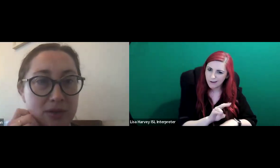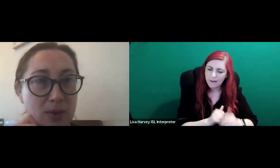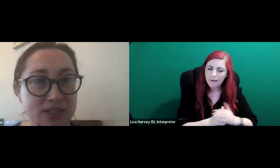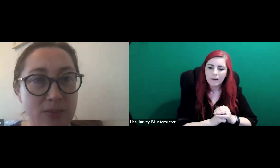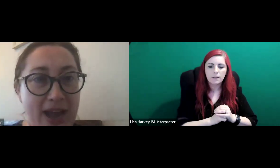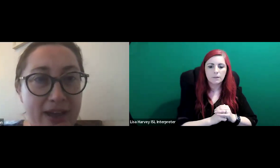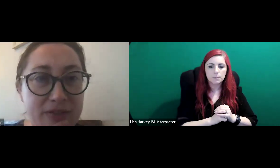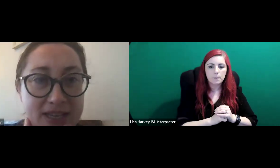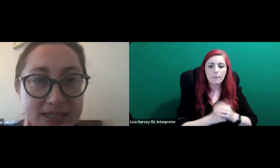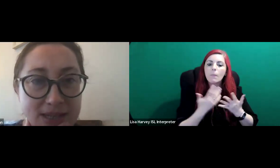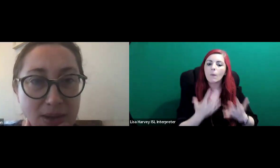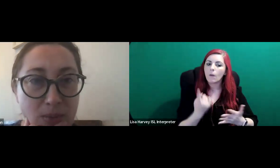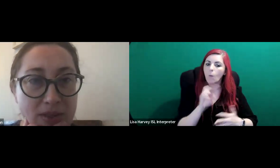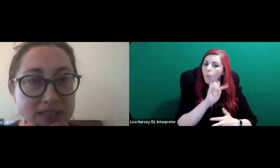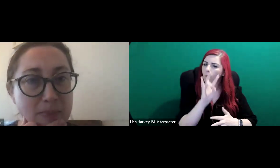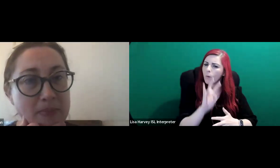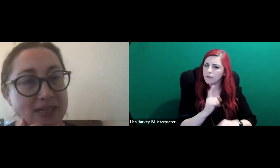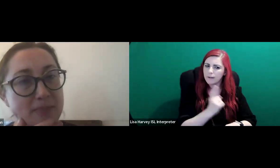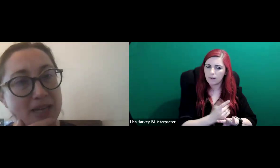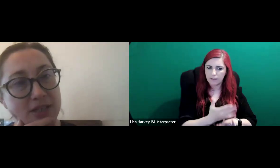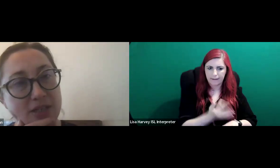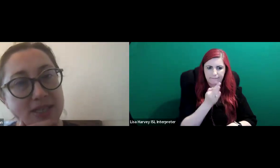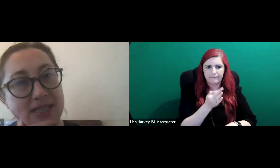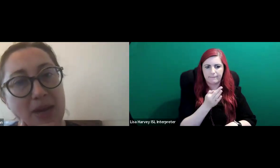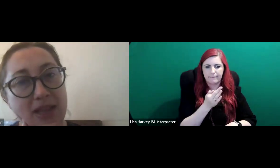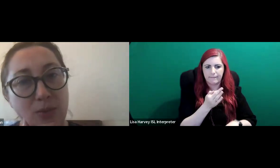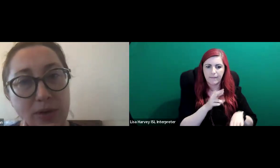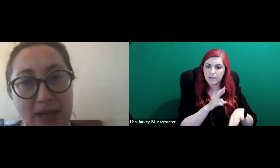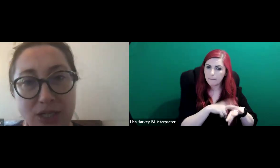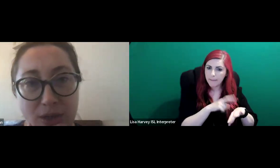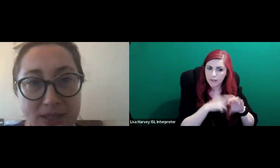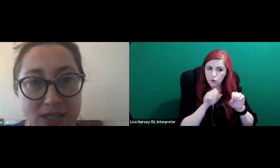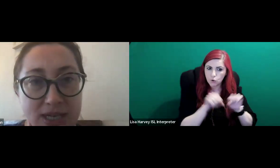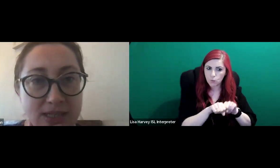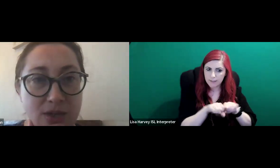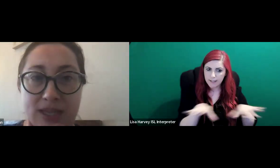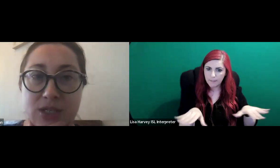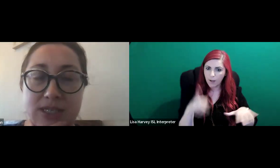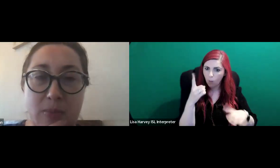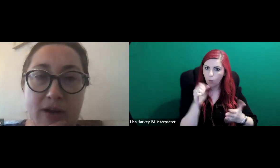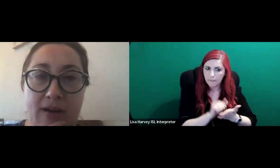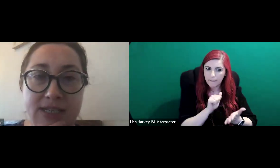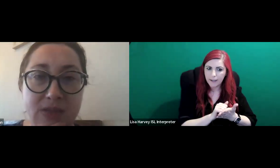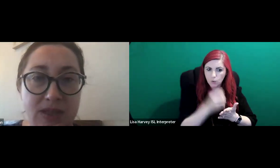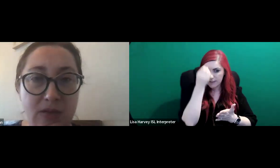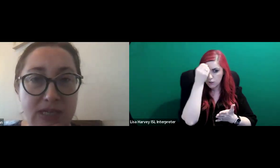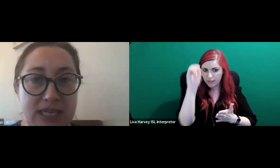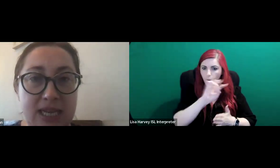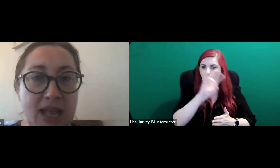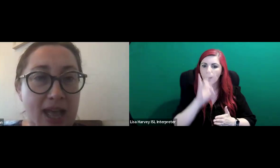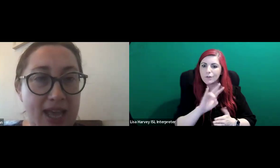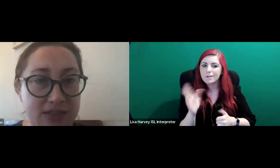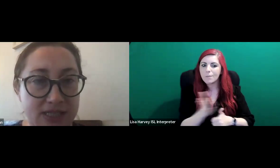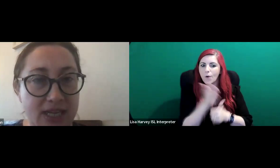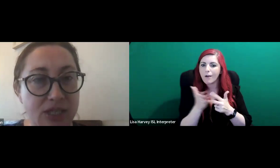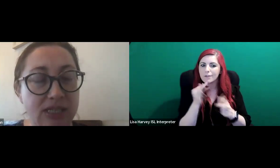So one question we have is whether is it better to disseminate the one-pager with suggested questions and priorities with the